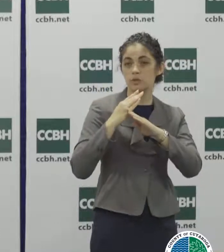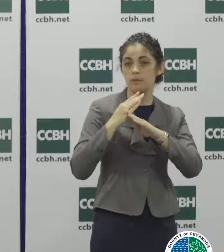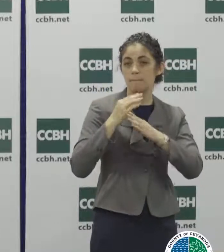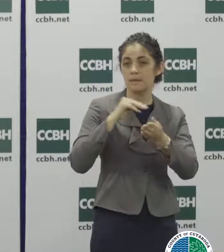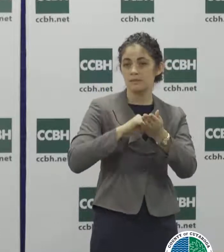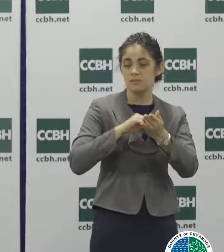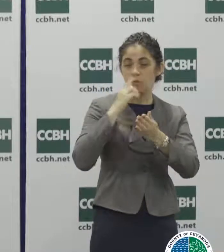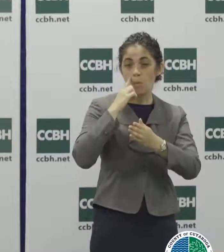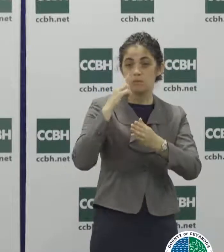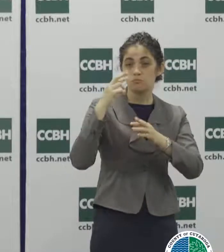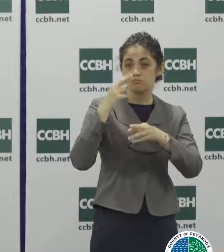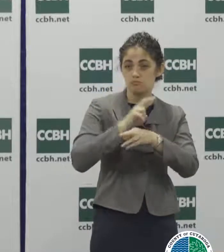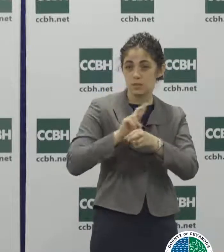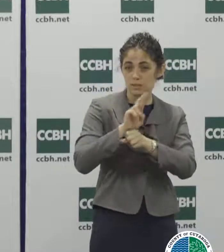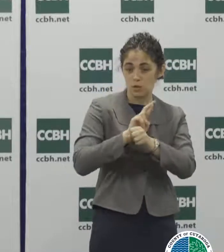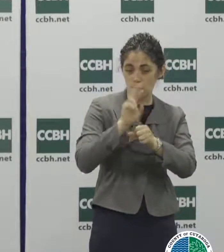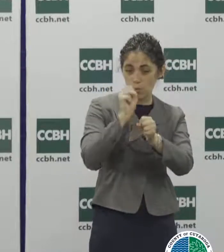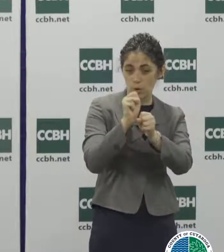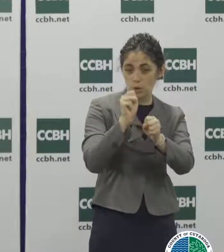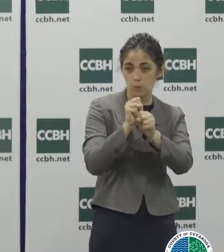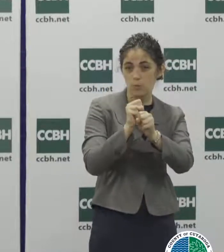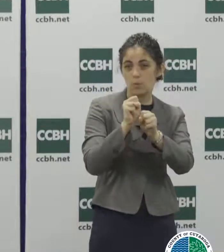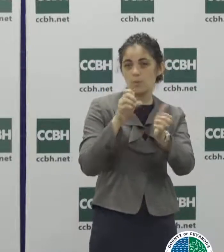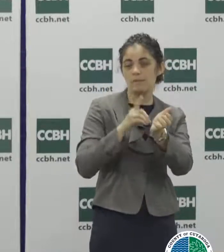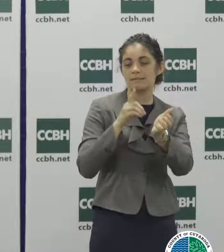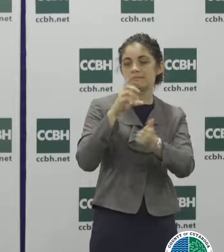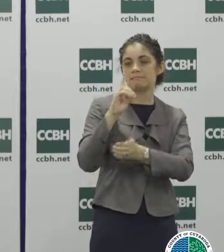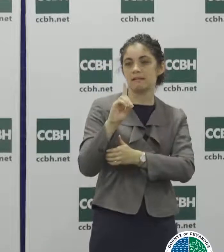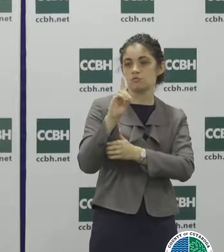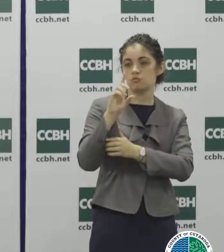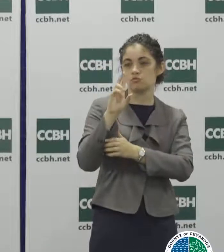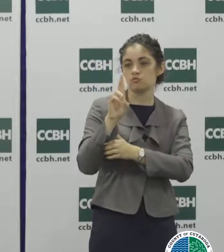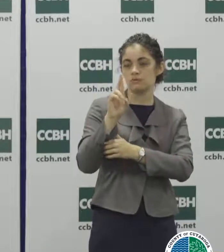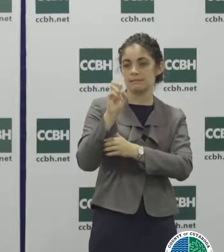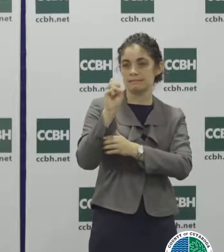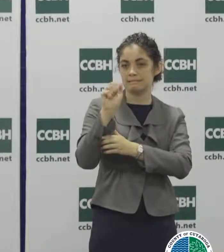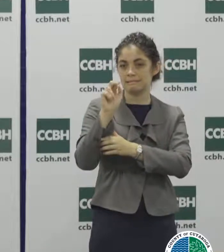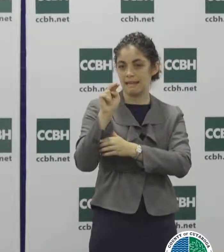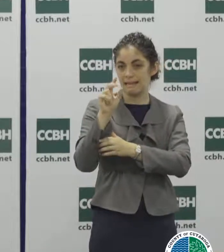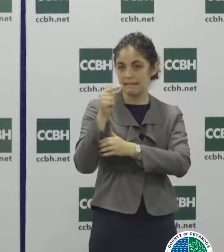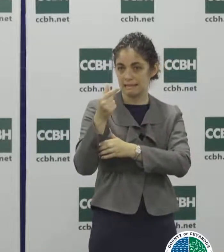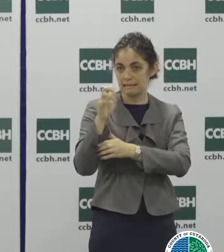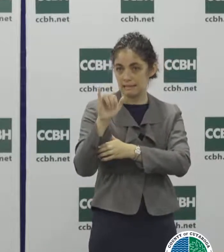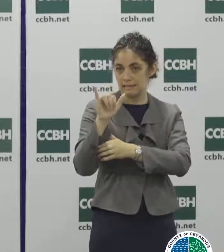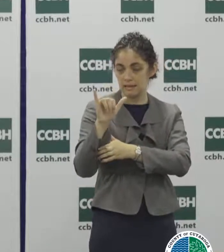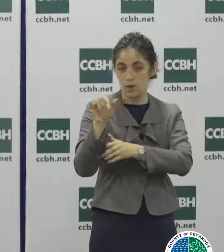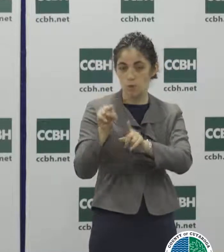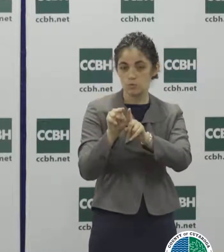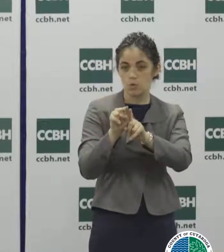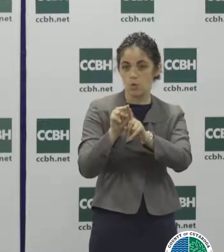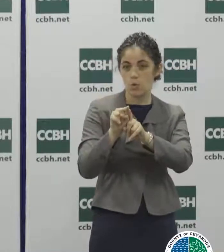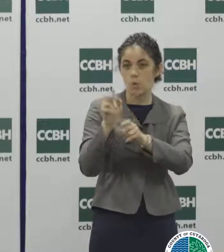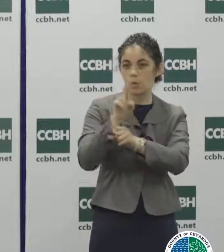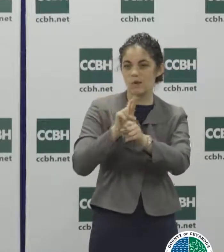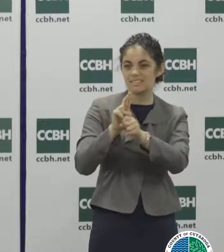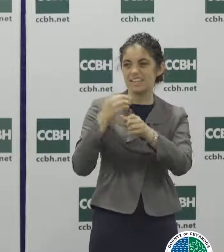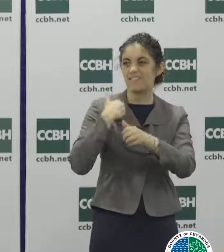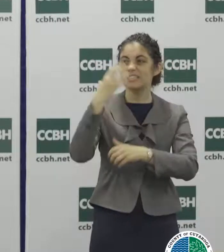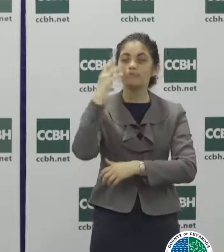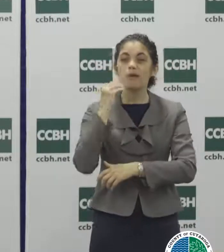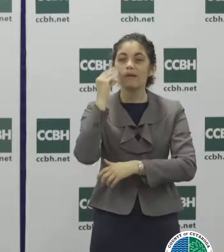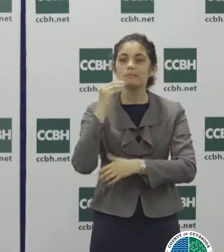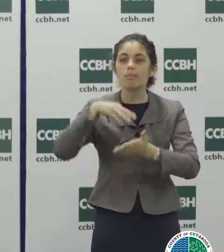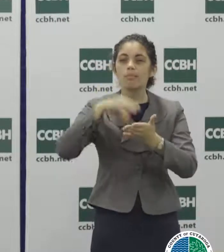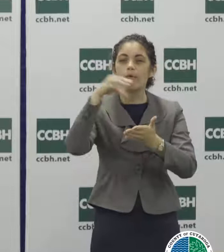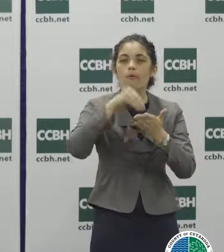residents with some work with Dr. Stengi to provide an opportunity for the residents to have some experiential learning,